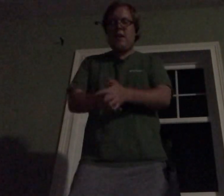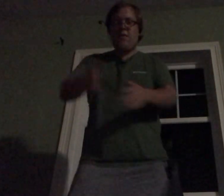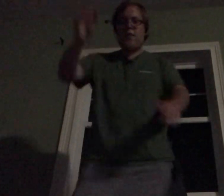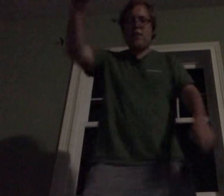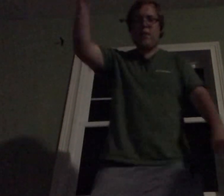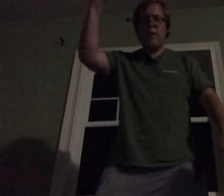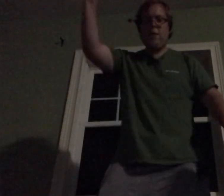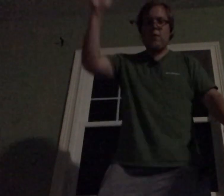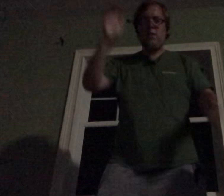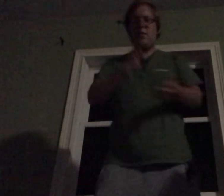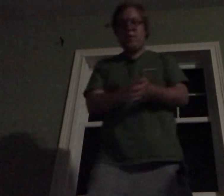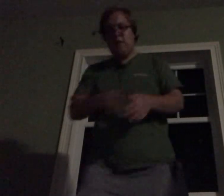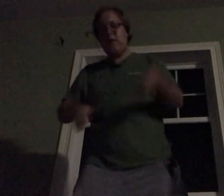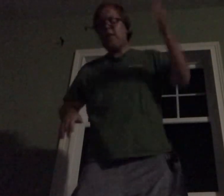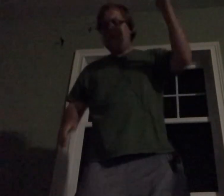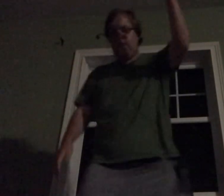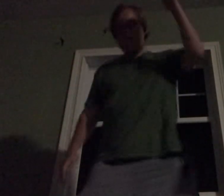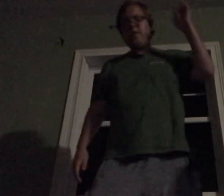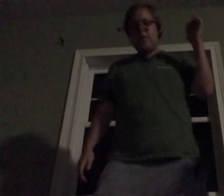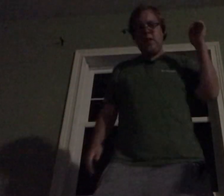Oh, now here we go. It's my